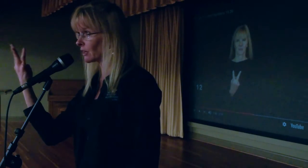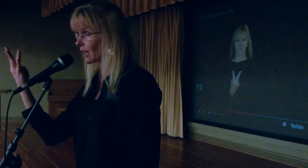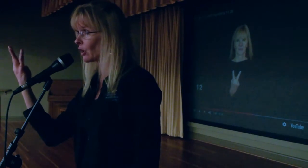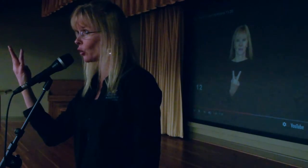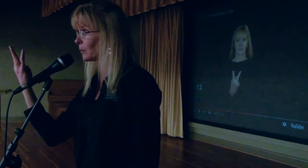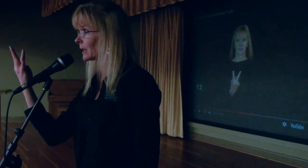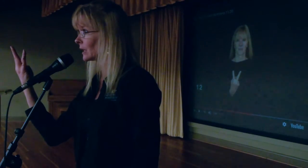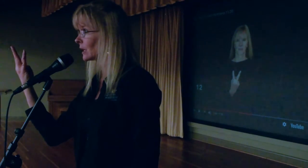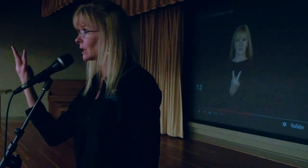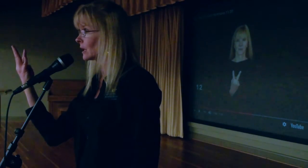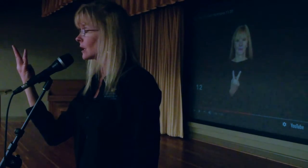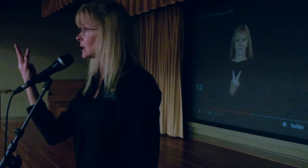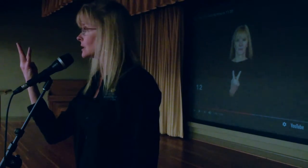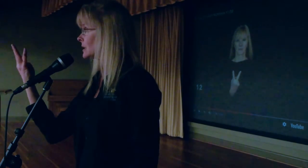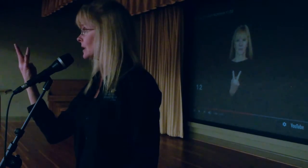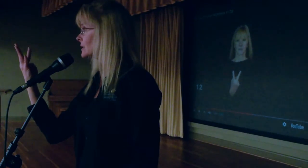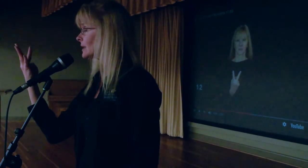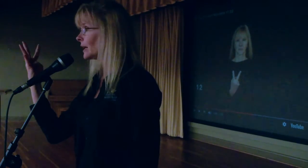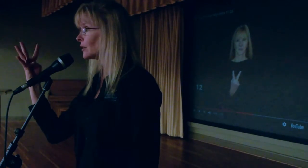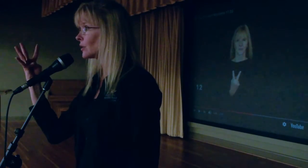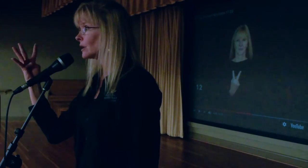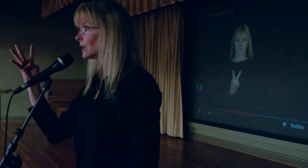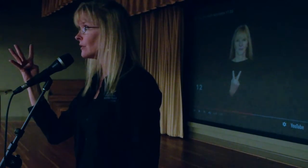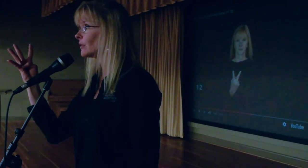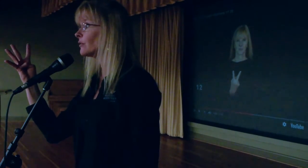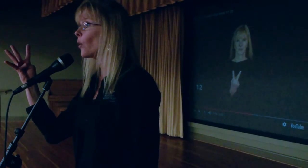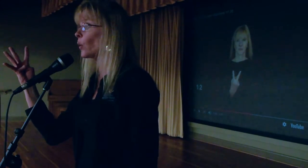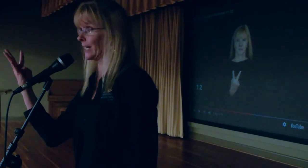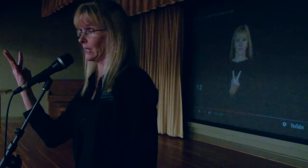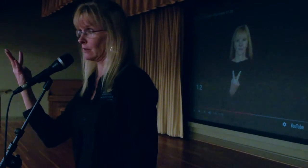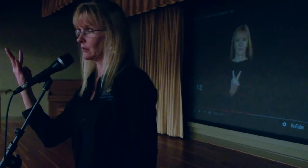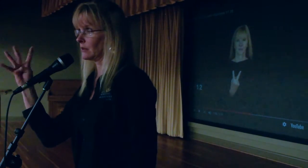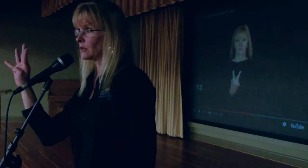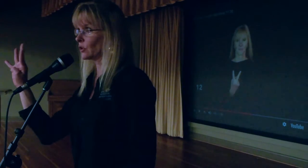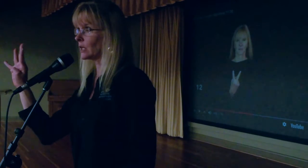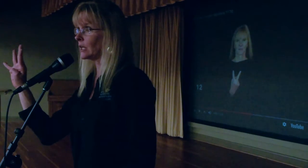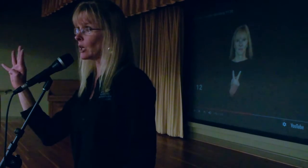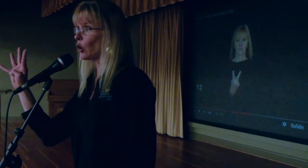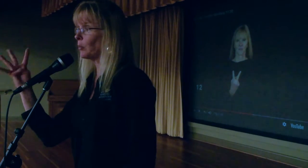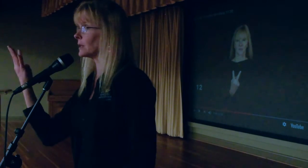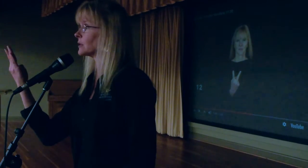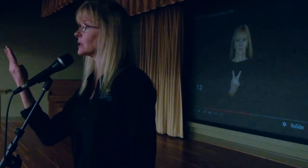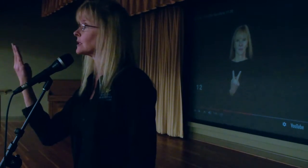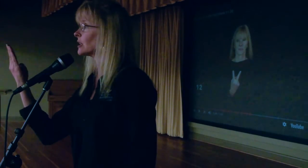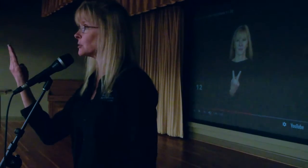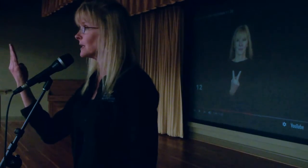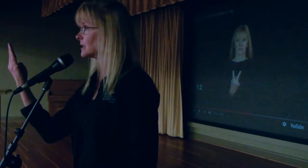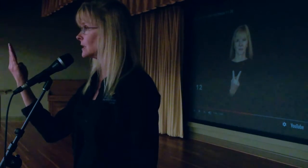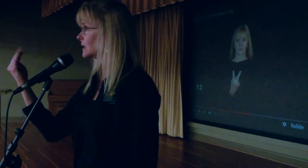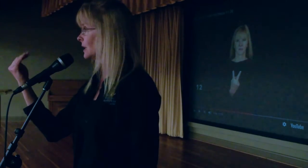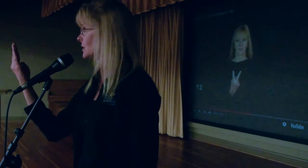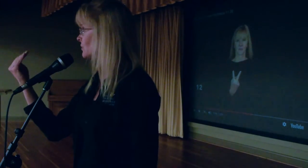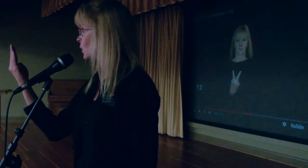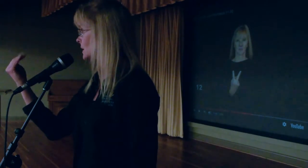not open. Because this later you're going to need for 40. You're going to need it open. So this tells me it's in the teens.